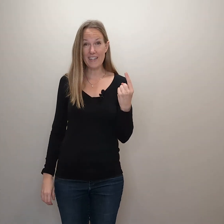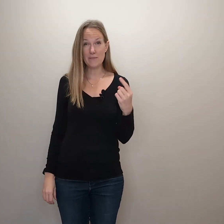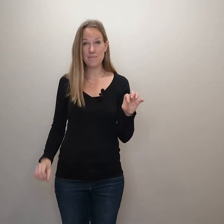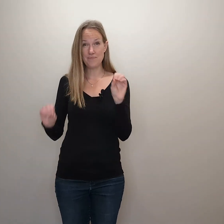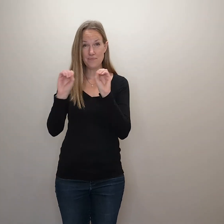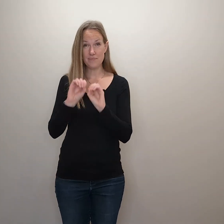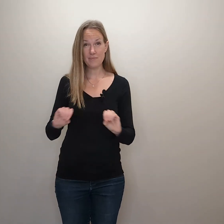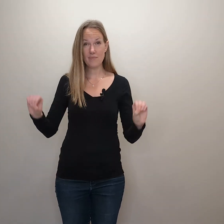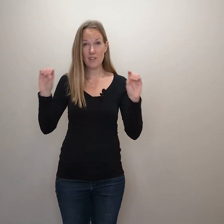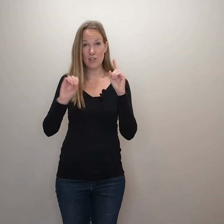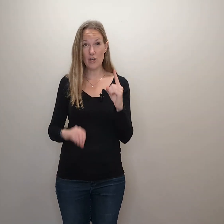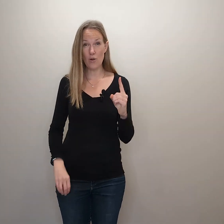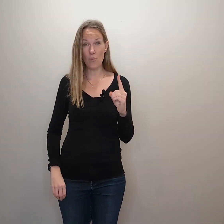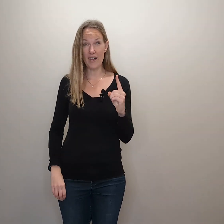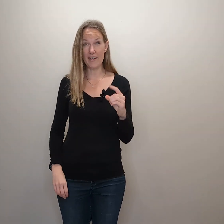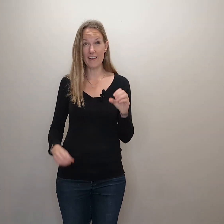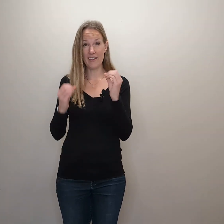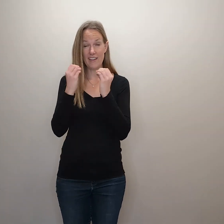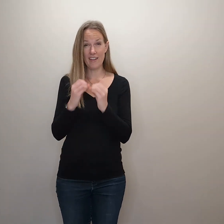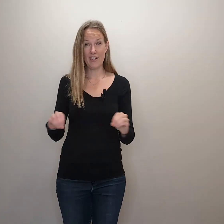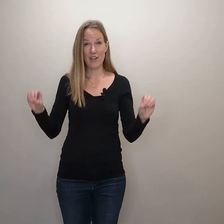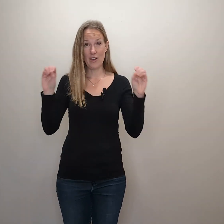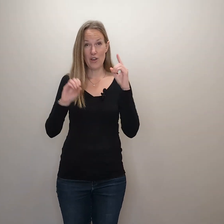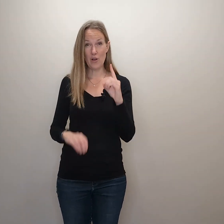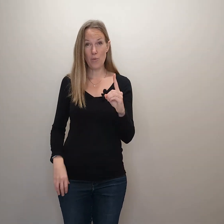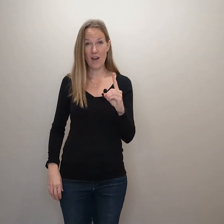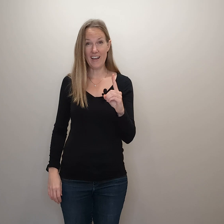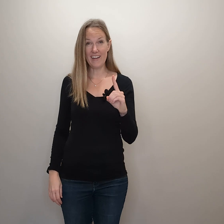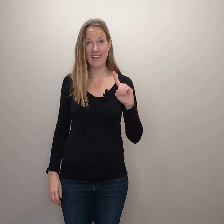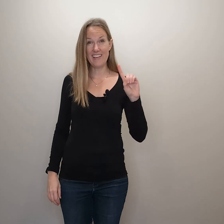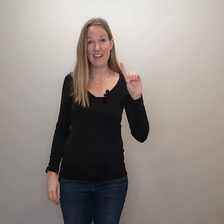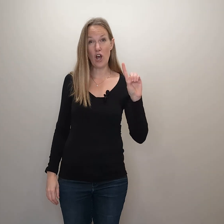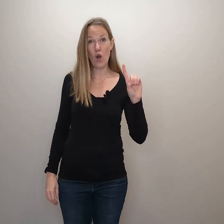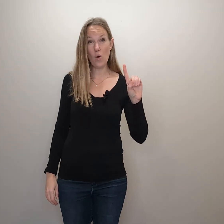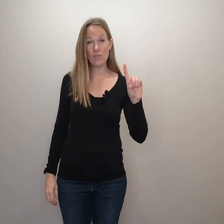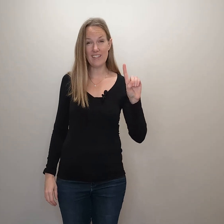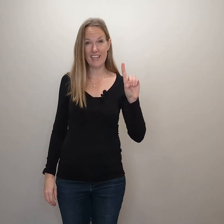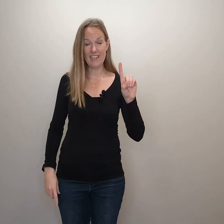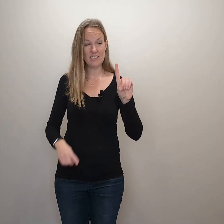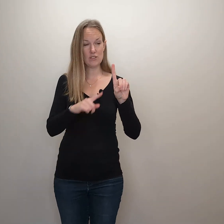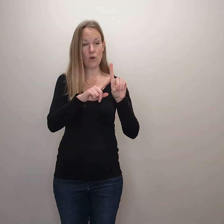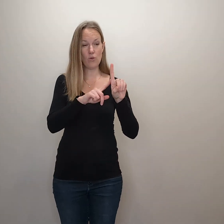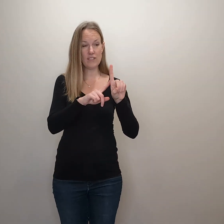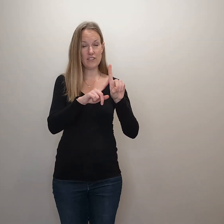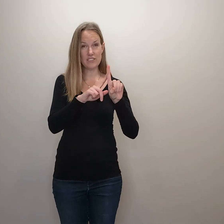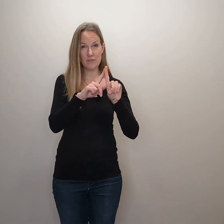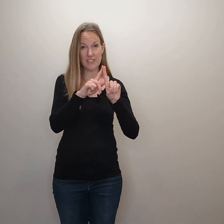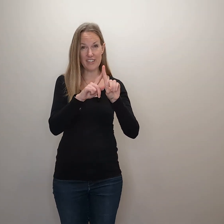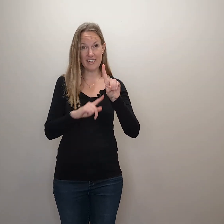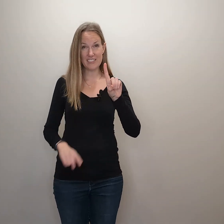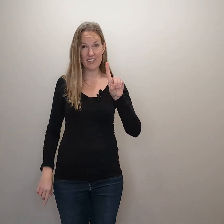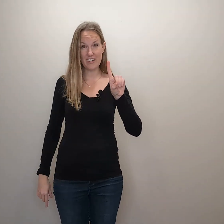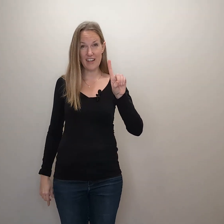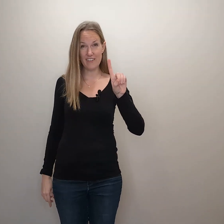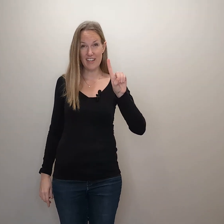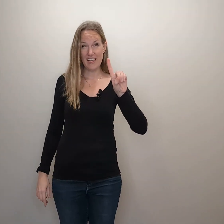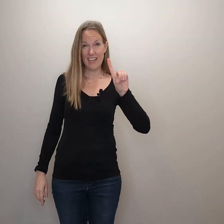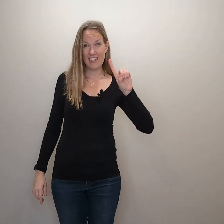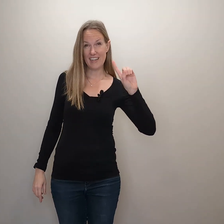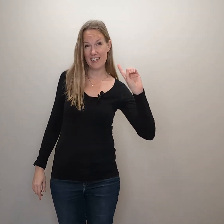one. No one. No one, and then only. So only, you start with your index finger out and you kind